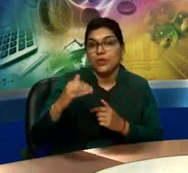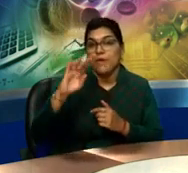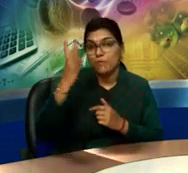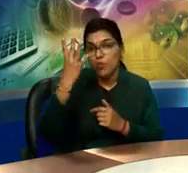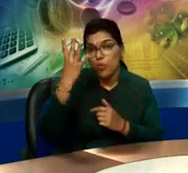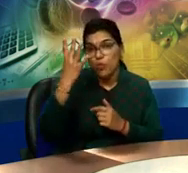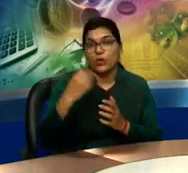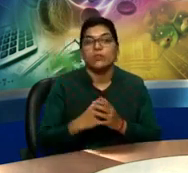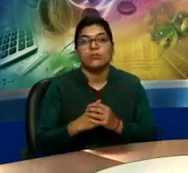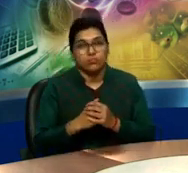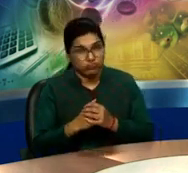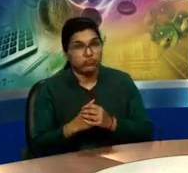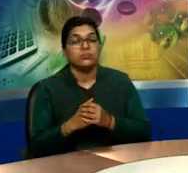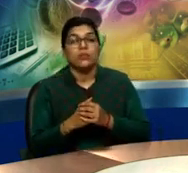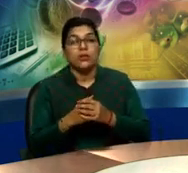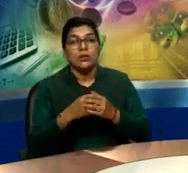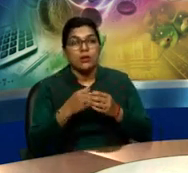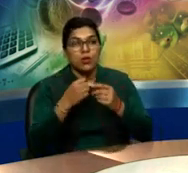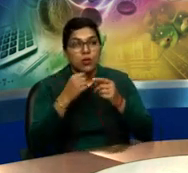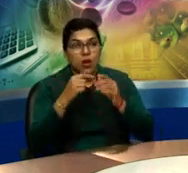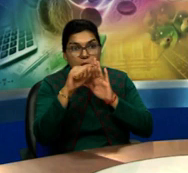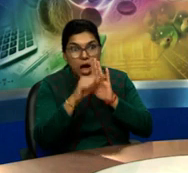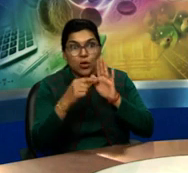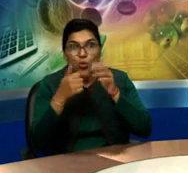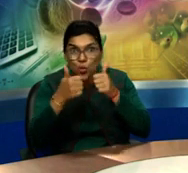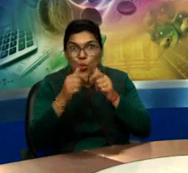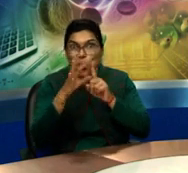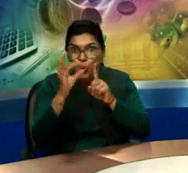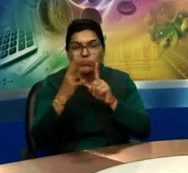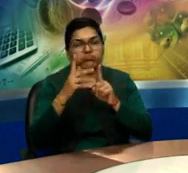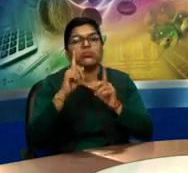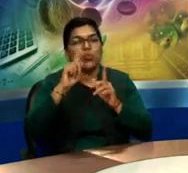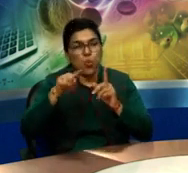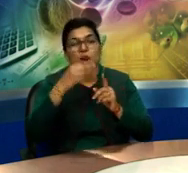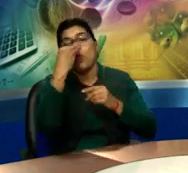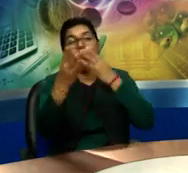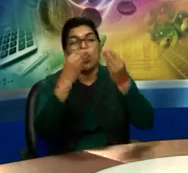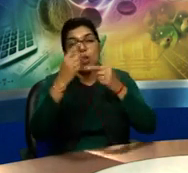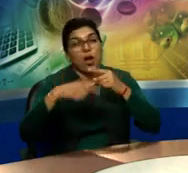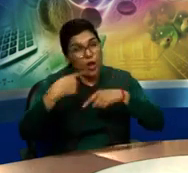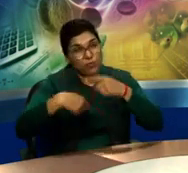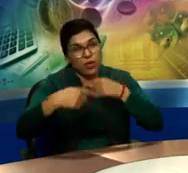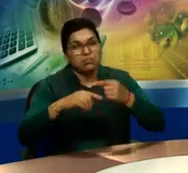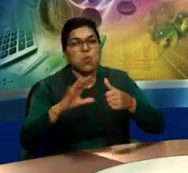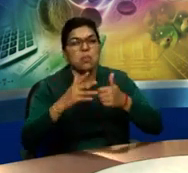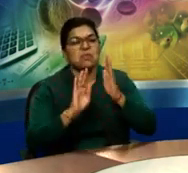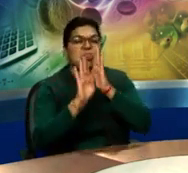And the fourth point explains that being rude and showing impolite behavior,